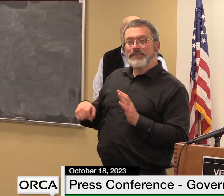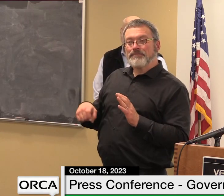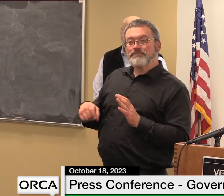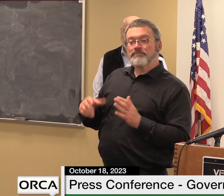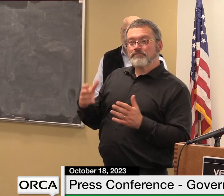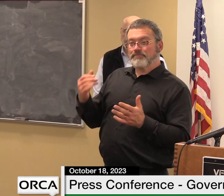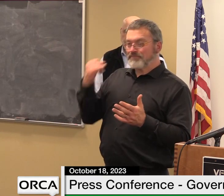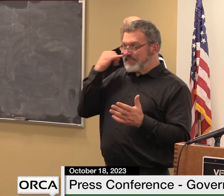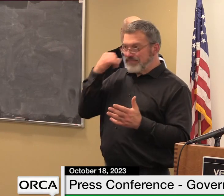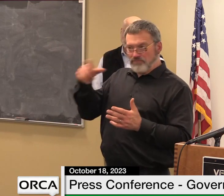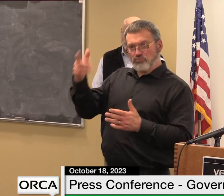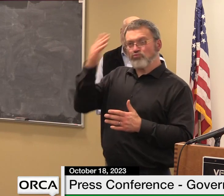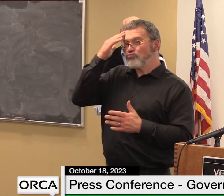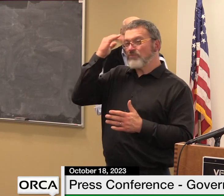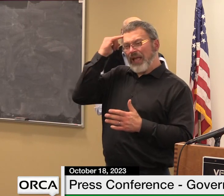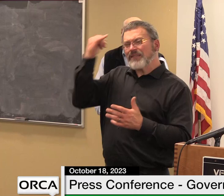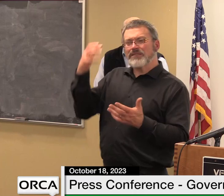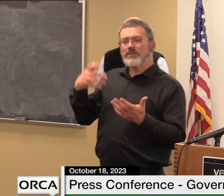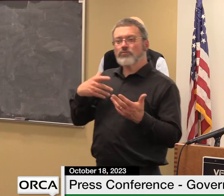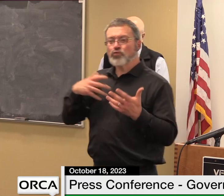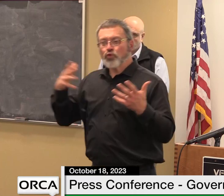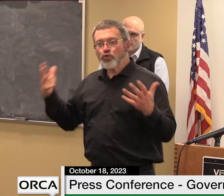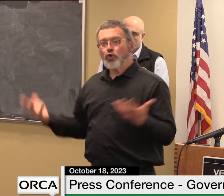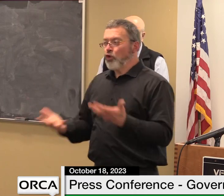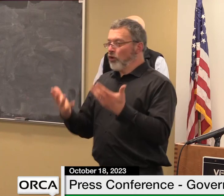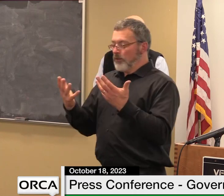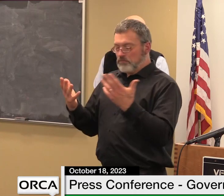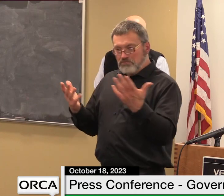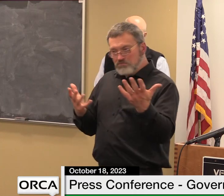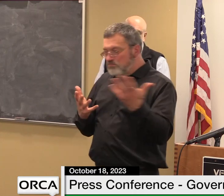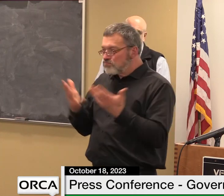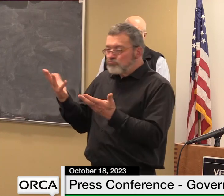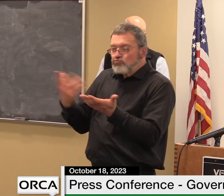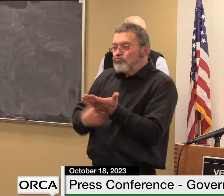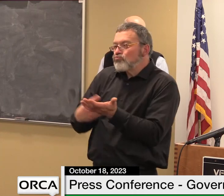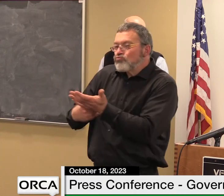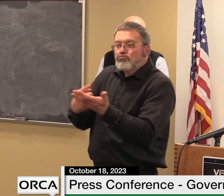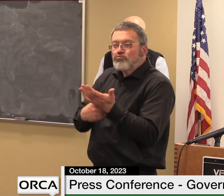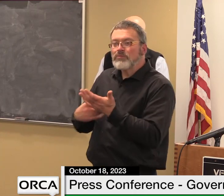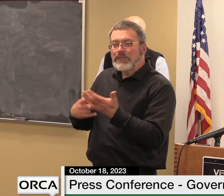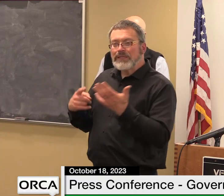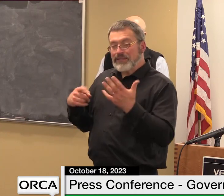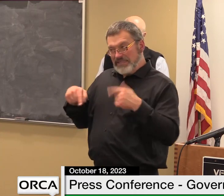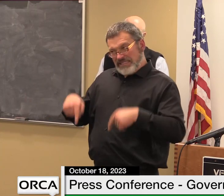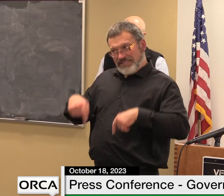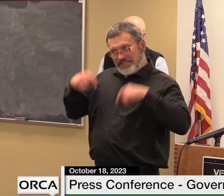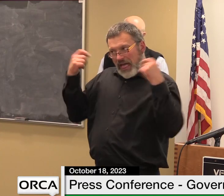I would encourage them to come forth and celebrate the month. Thank you.